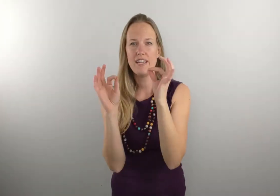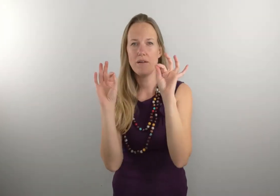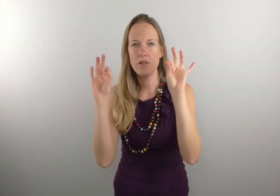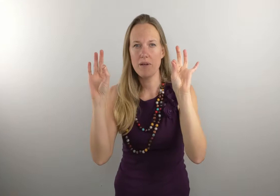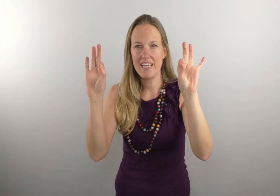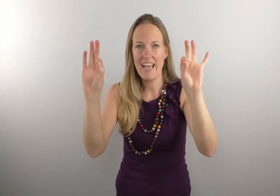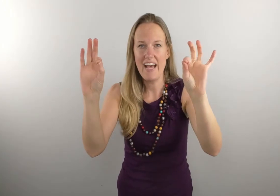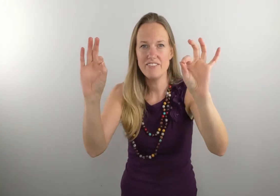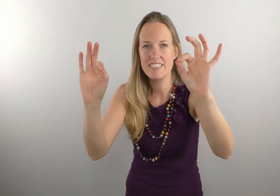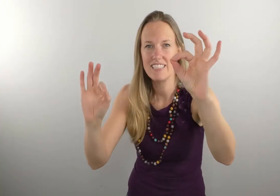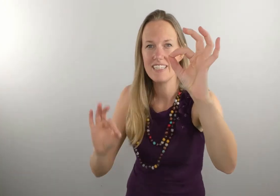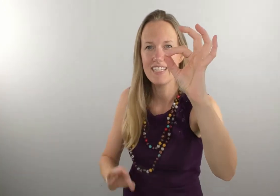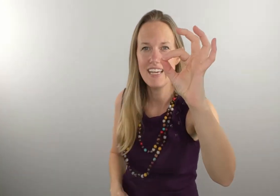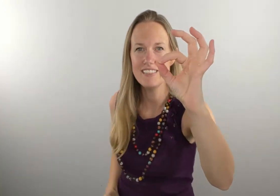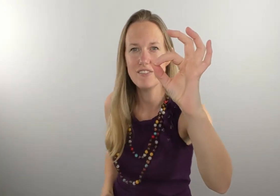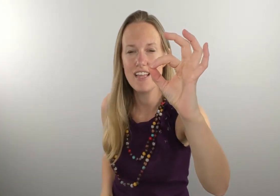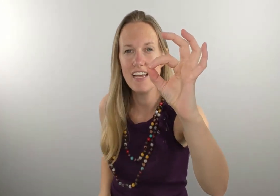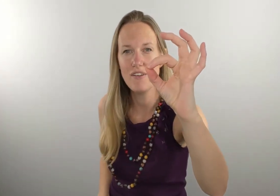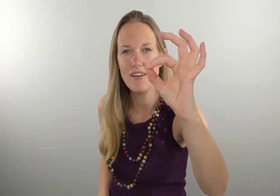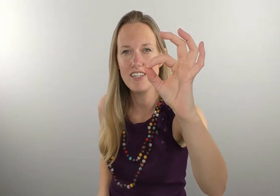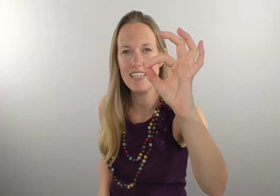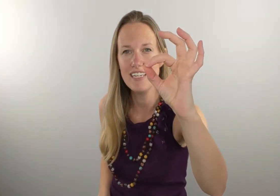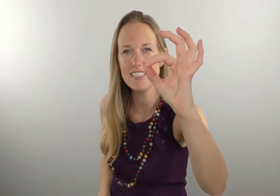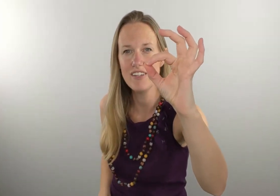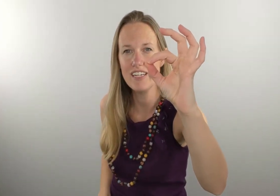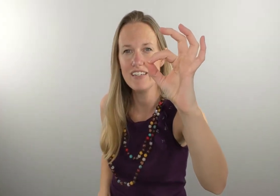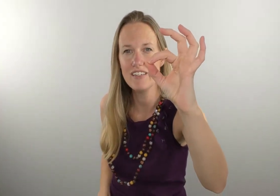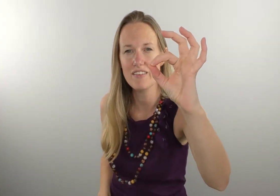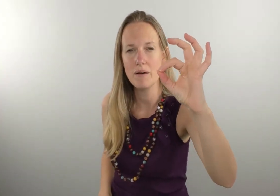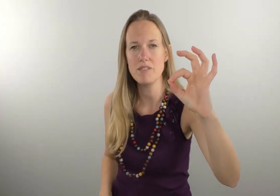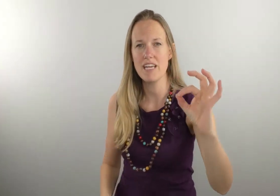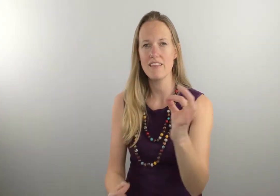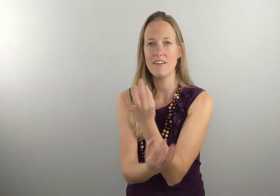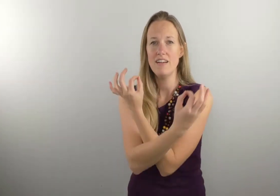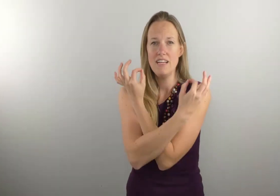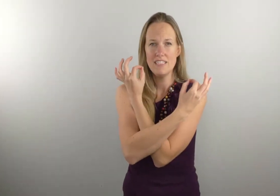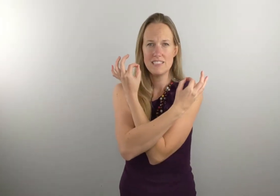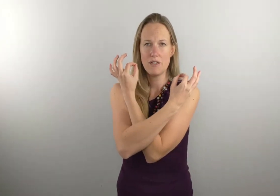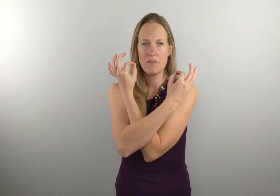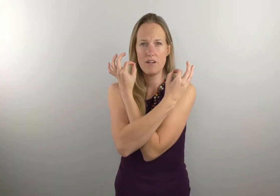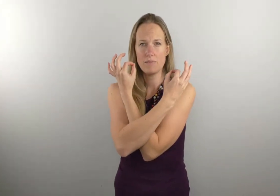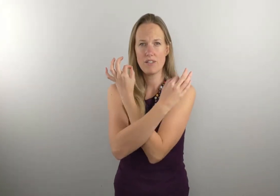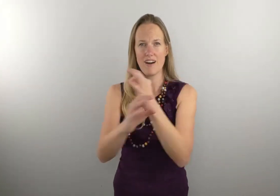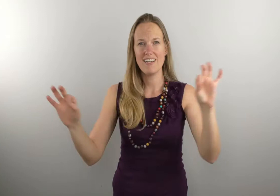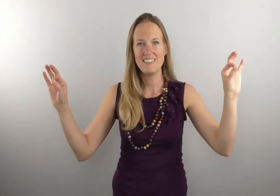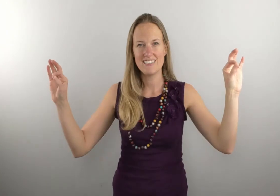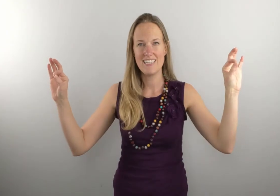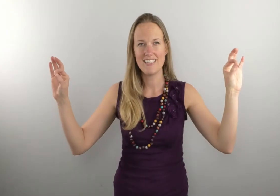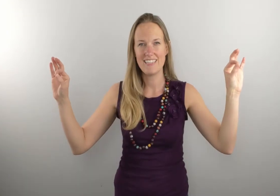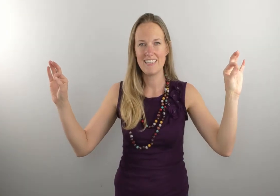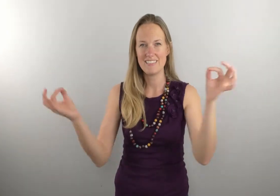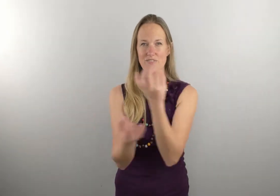you're making Fs. Okay, so for that you have your index finger and your thumb together. Start with your arms crossed, like this,